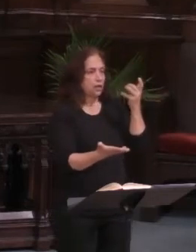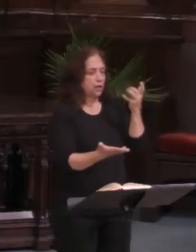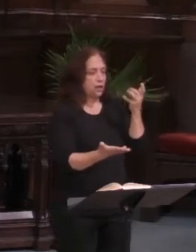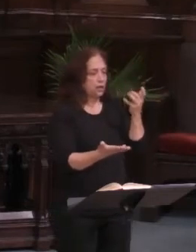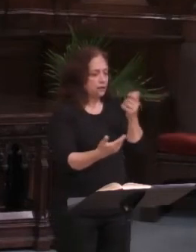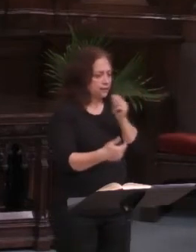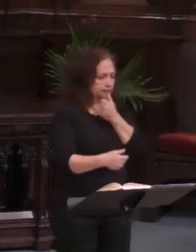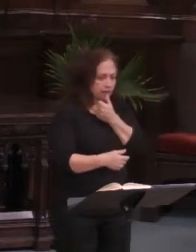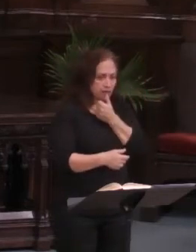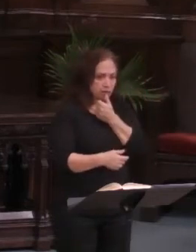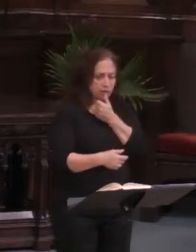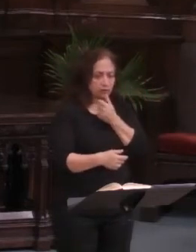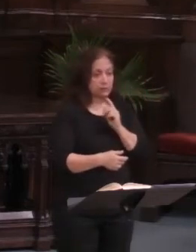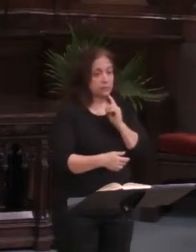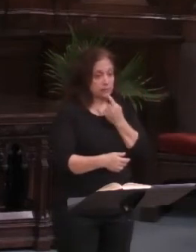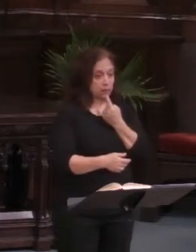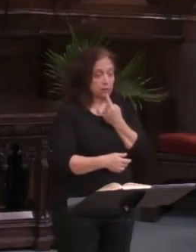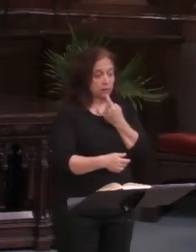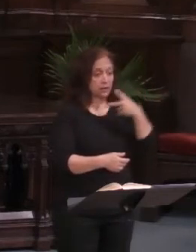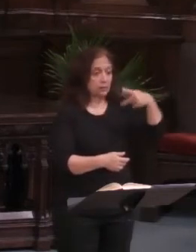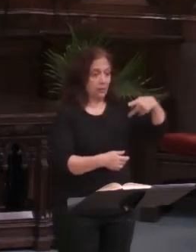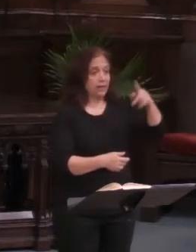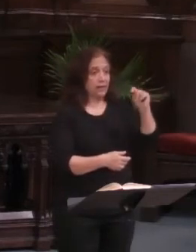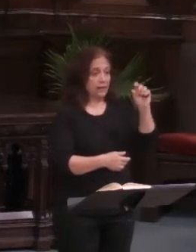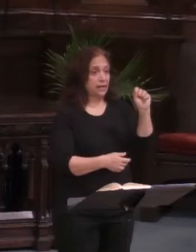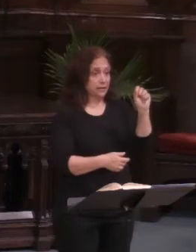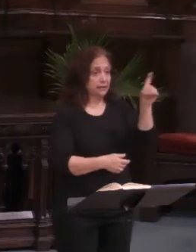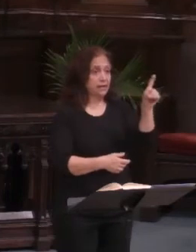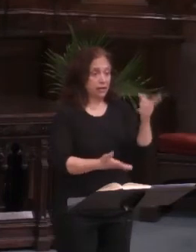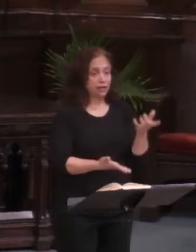probably suffering from serious PTSD,